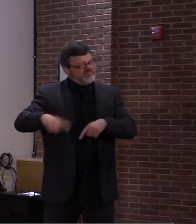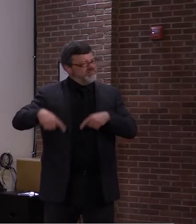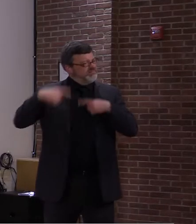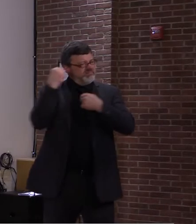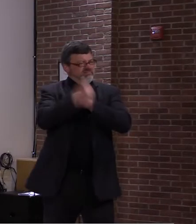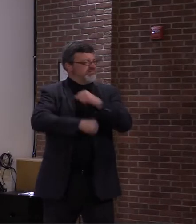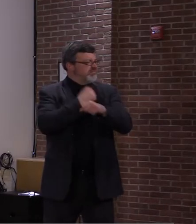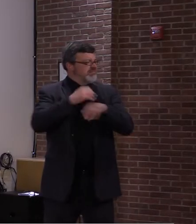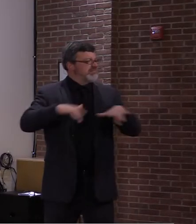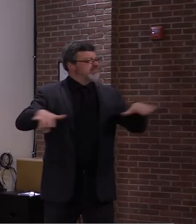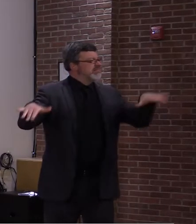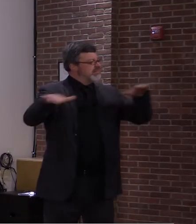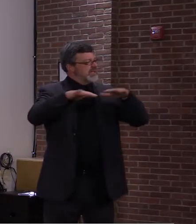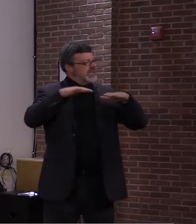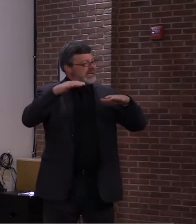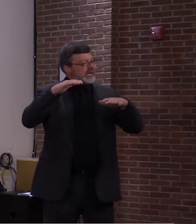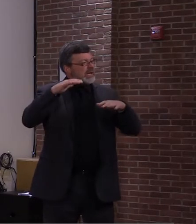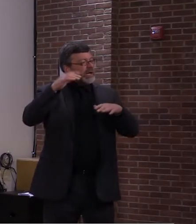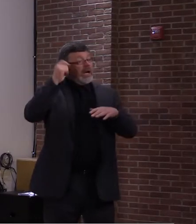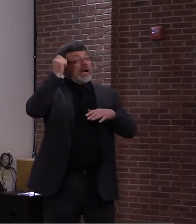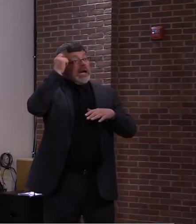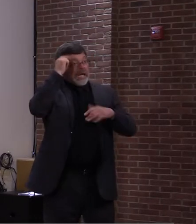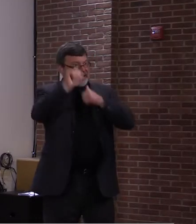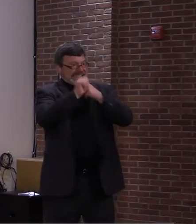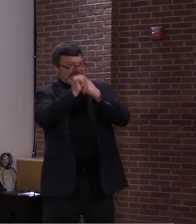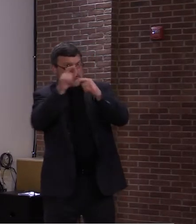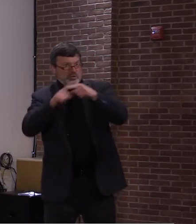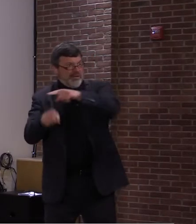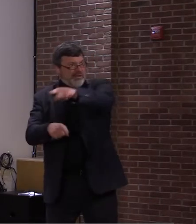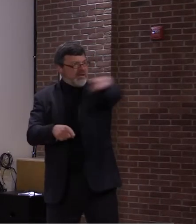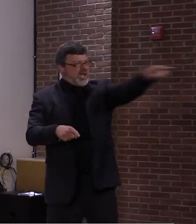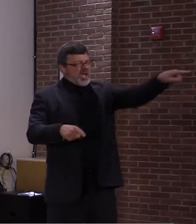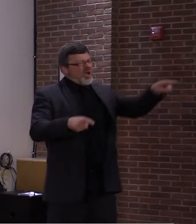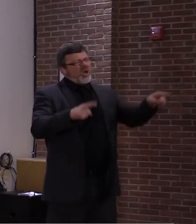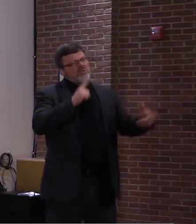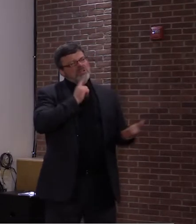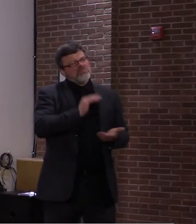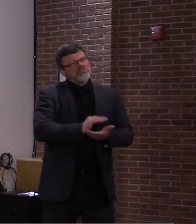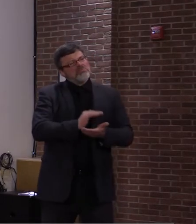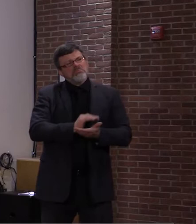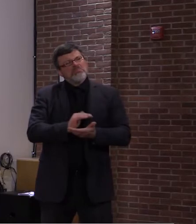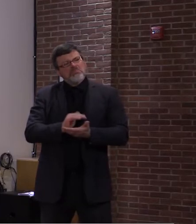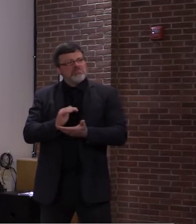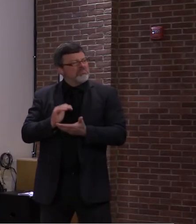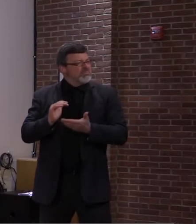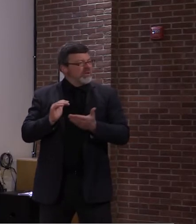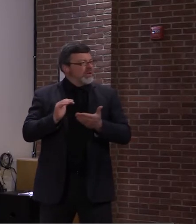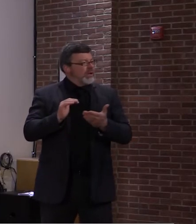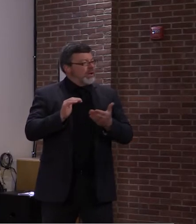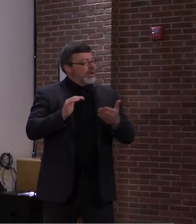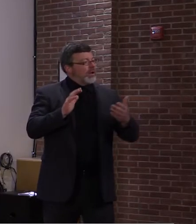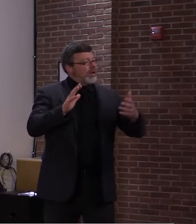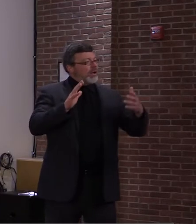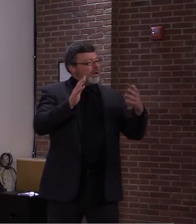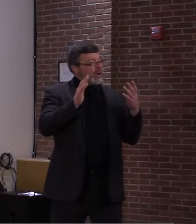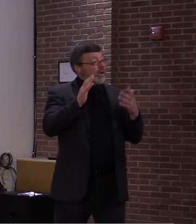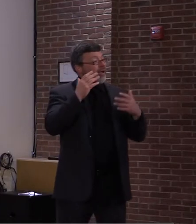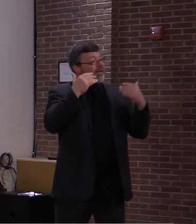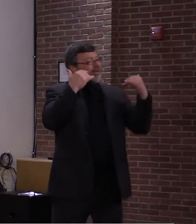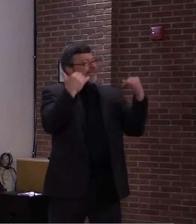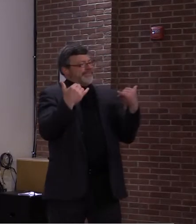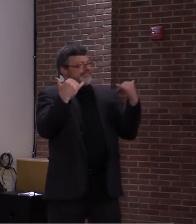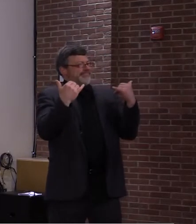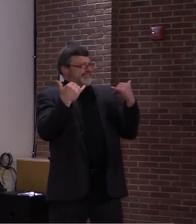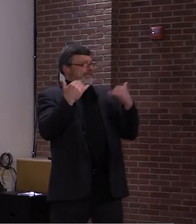Just to provide some perspective, at this time, more than 2,500 people in the United States who've had exposure